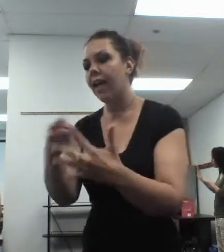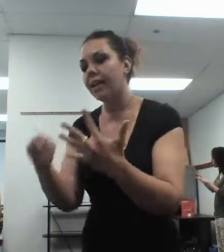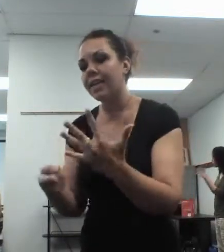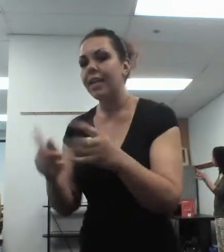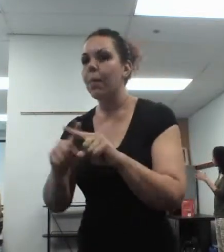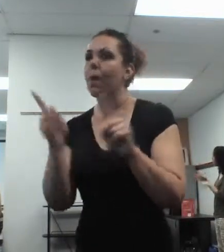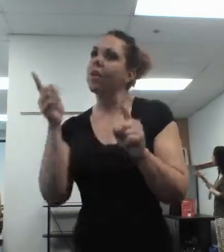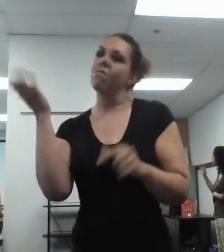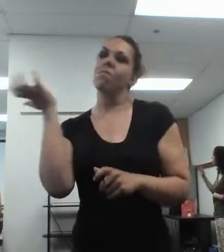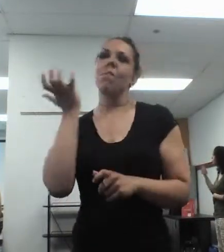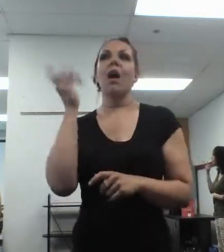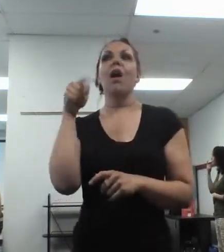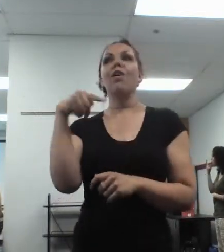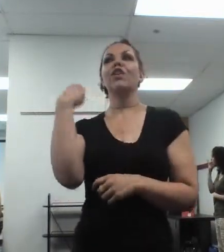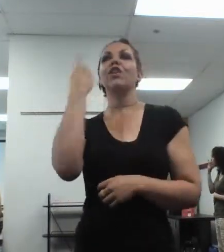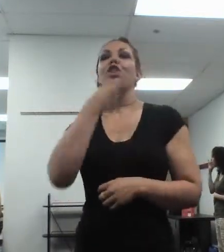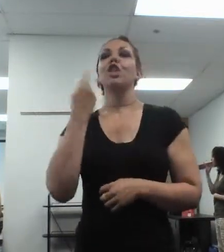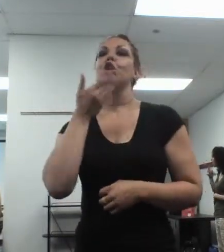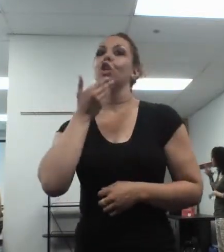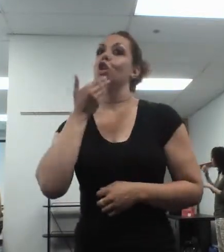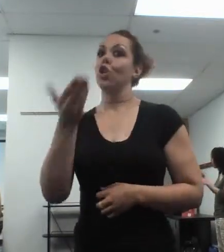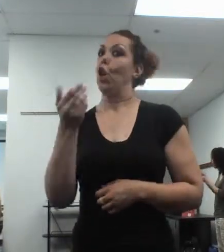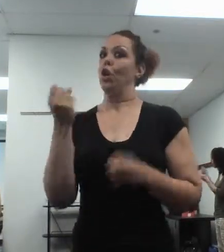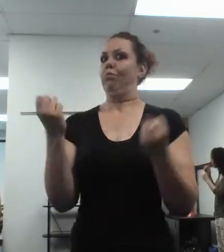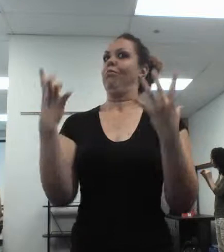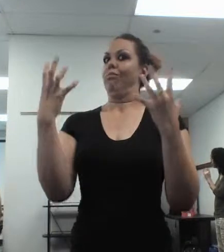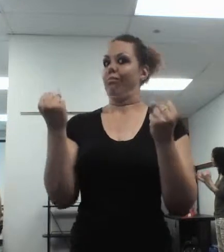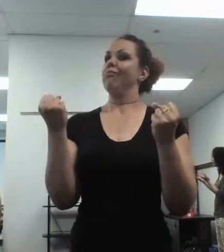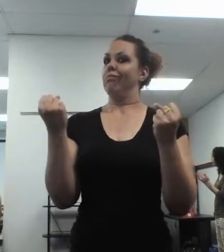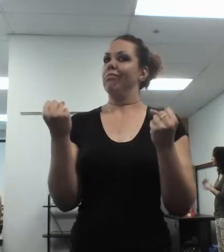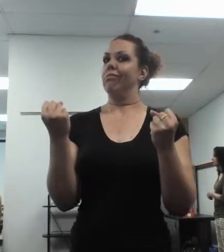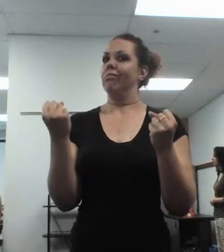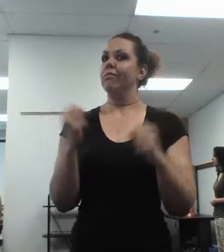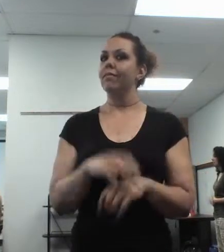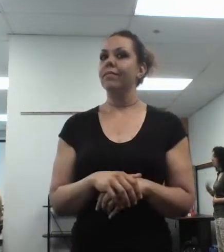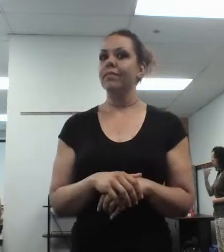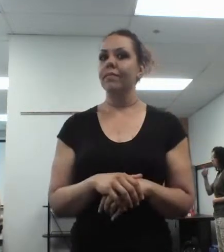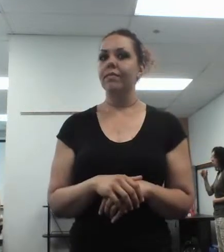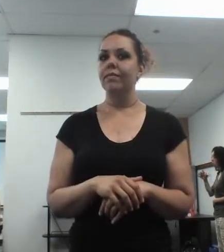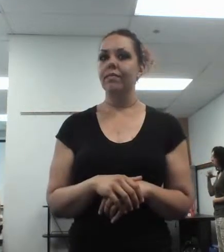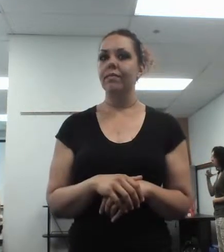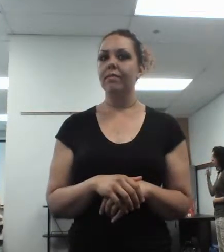more it will become a habit and you'll just be professional.